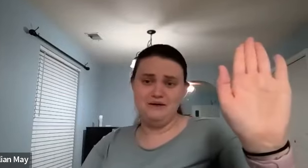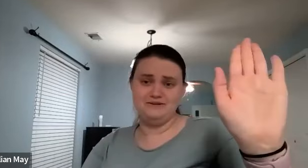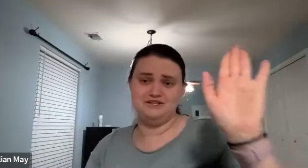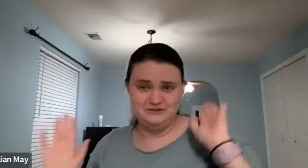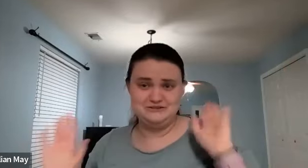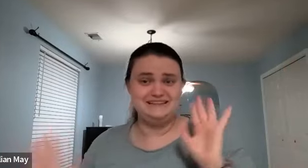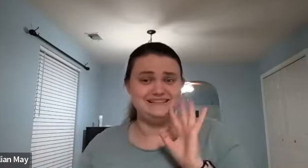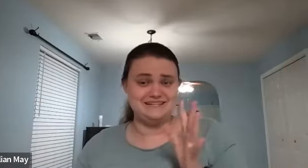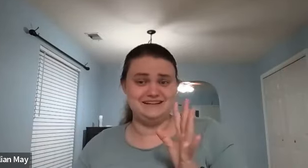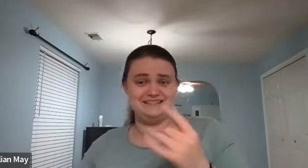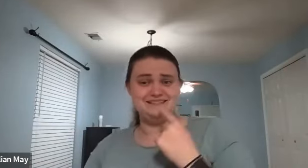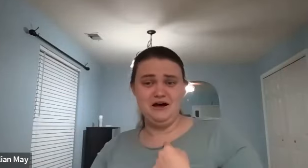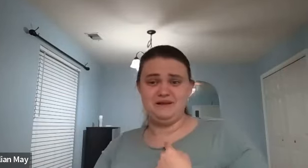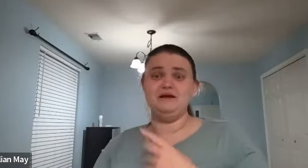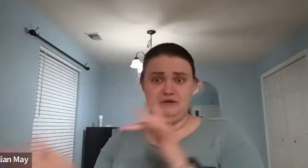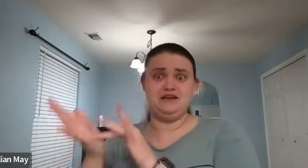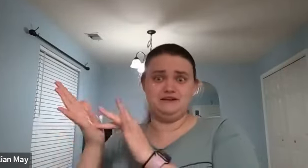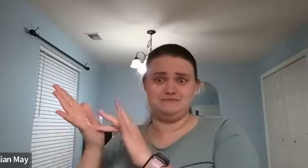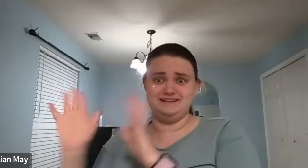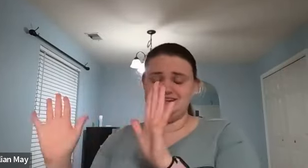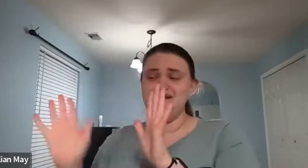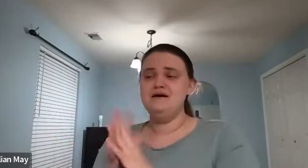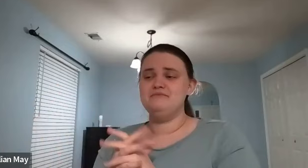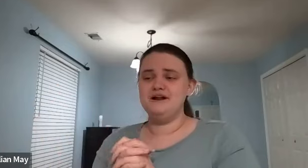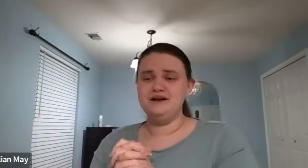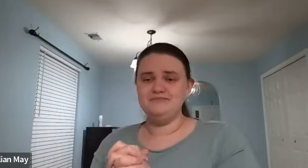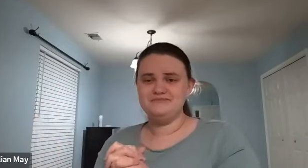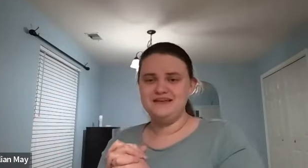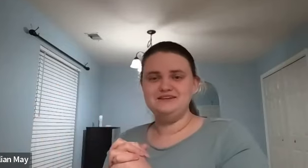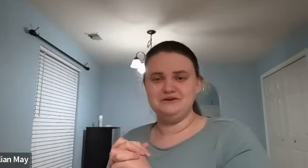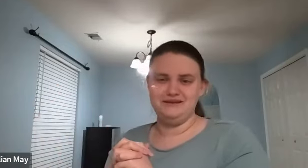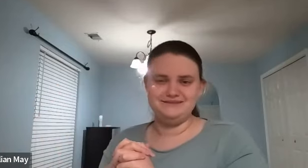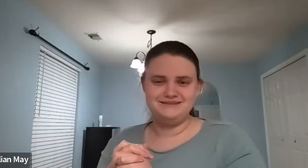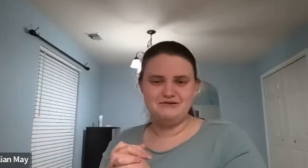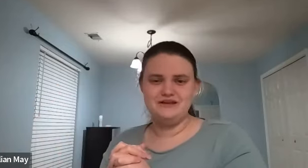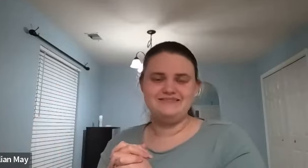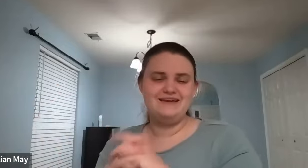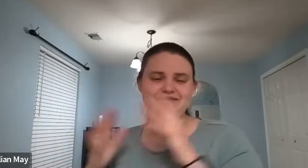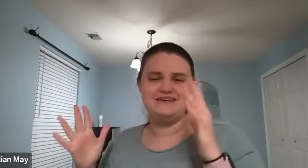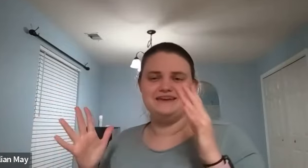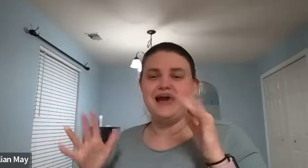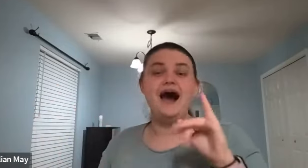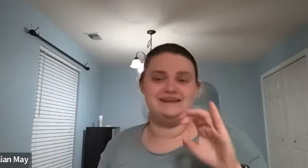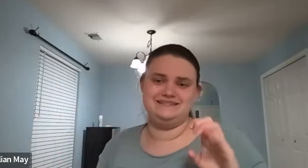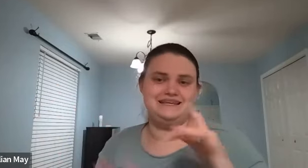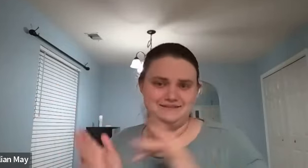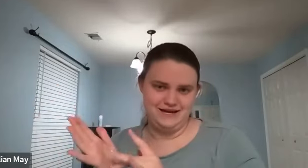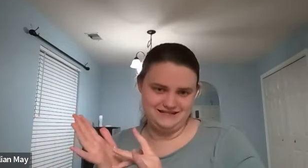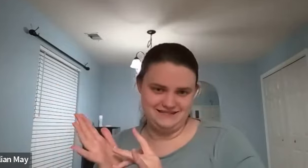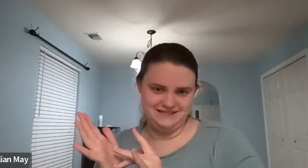promise you, if there's anything serious, they tell me, and I'm like, okay, go get your medicine. But you know, kids, they think ice is medicine. You